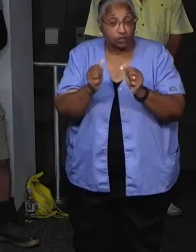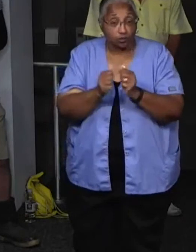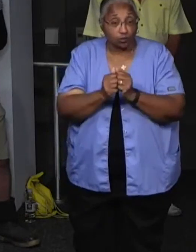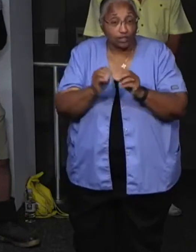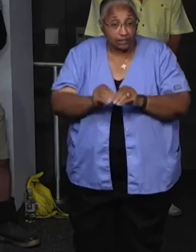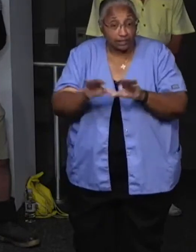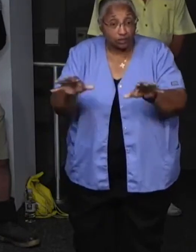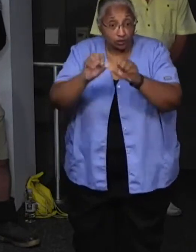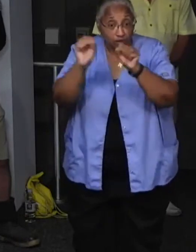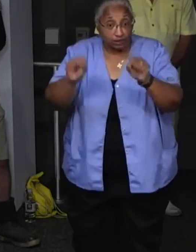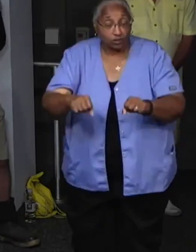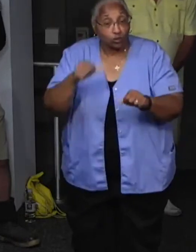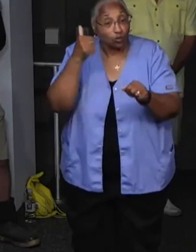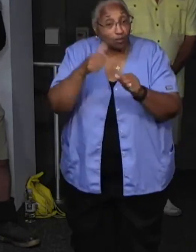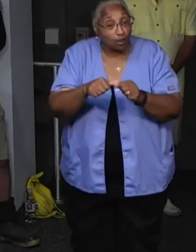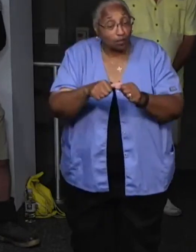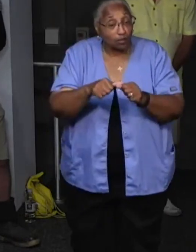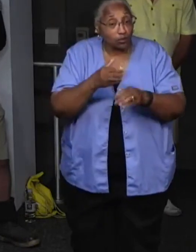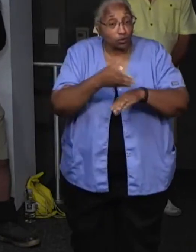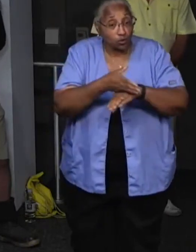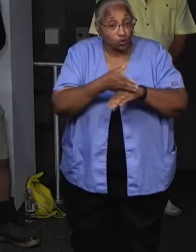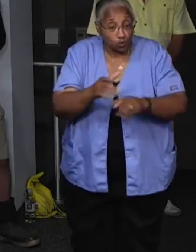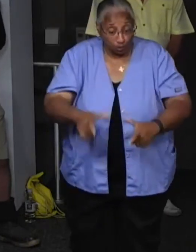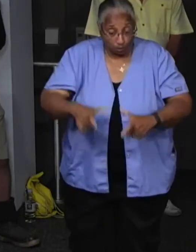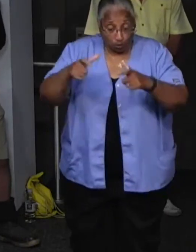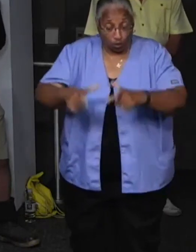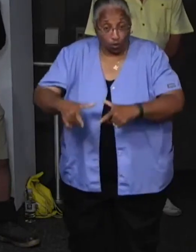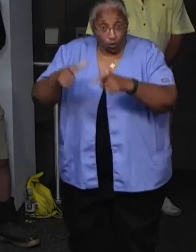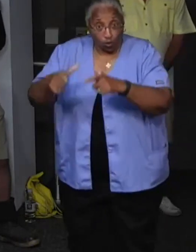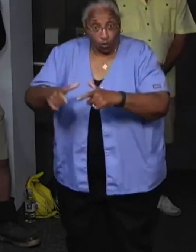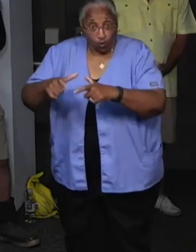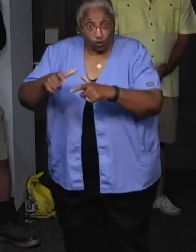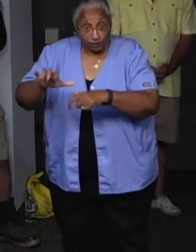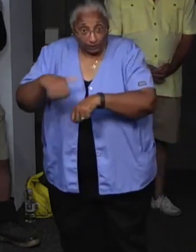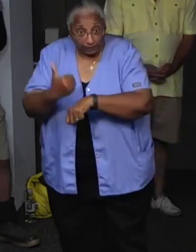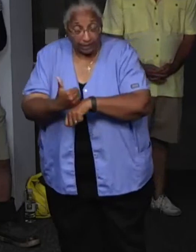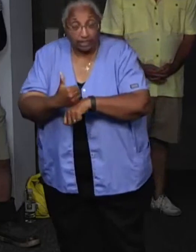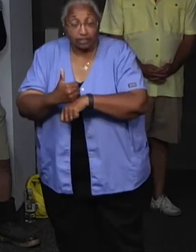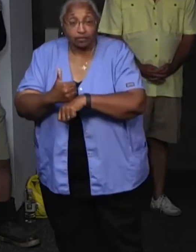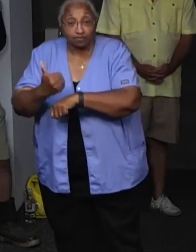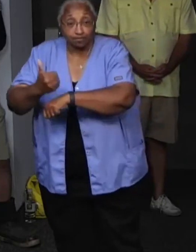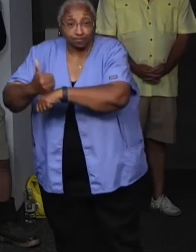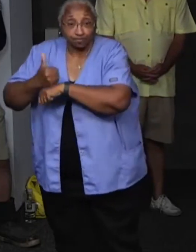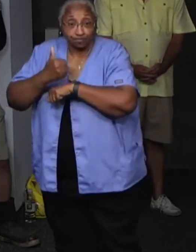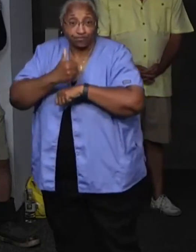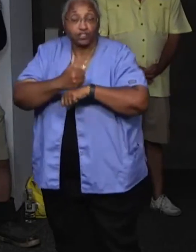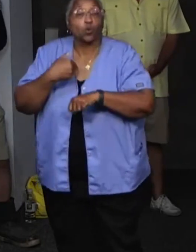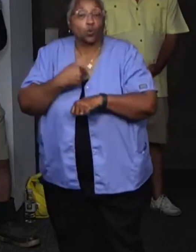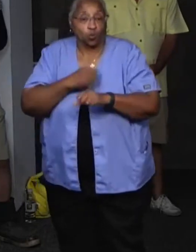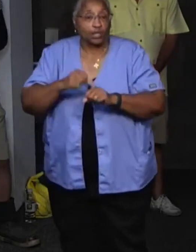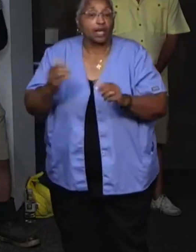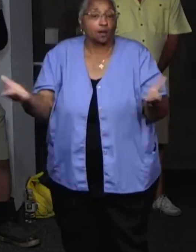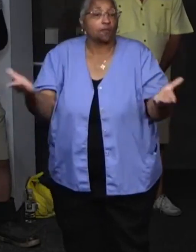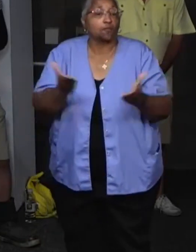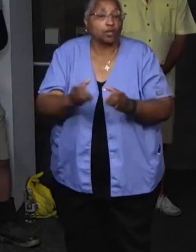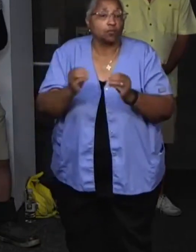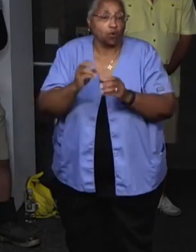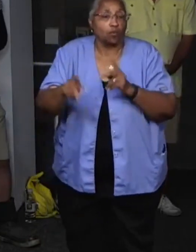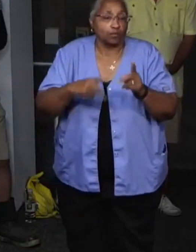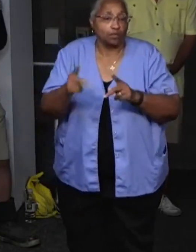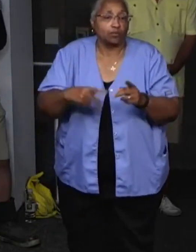system, remember the wooden poles, everything you see on the ground, as we get that built up, we'll be able to bring large chunks of customers on very quickly